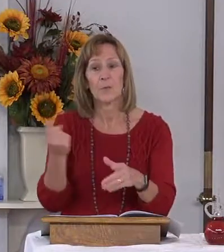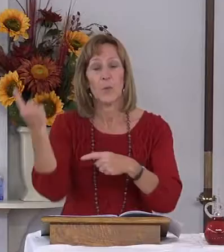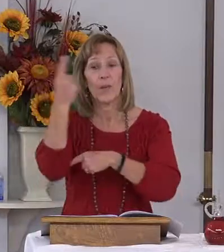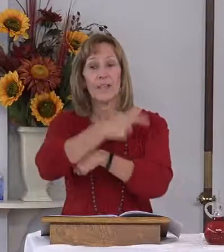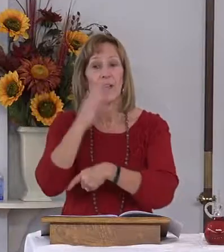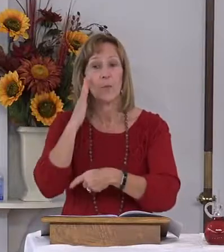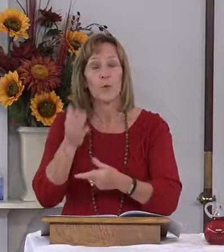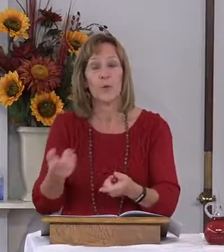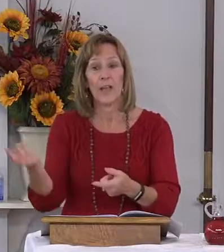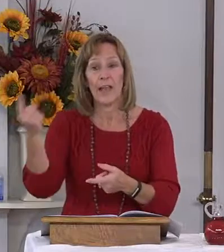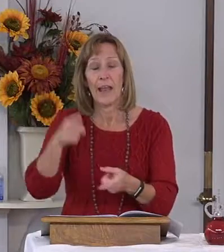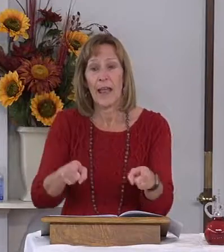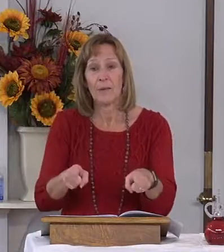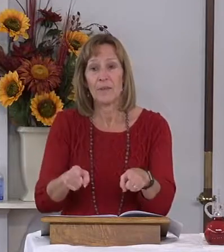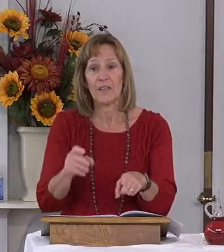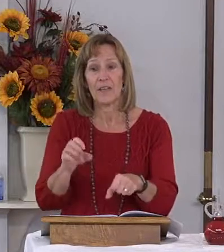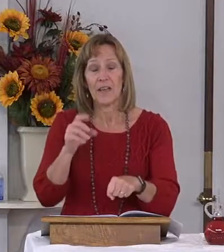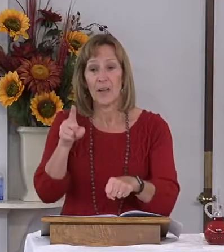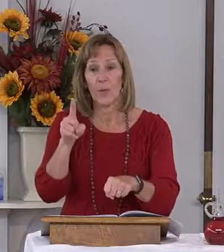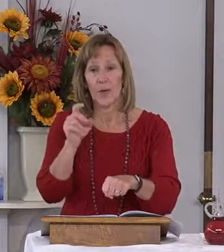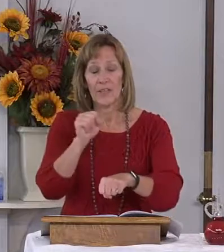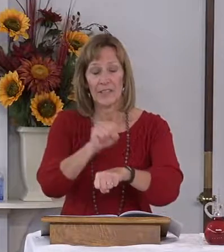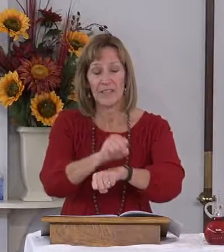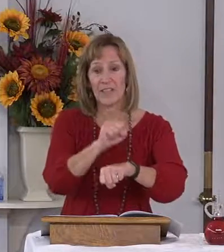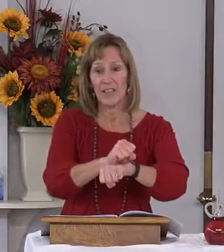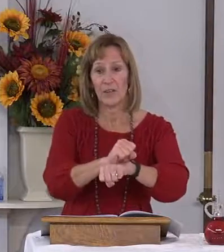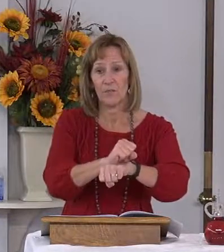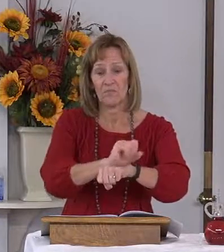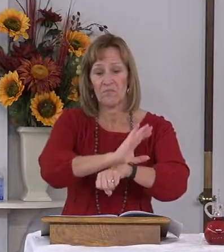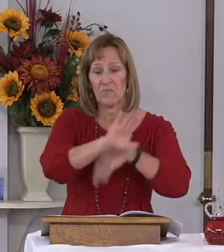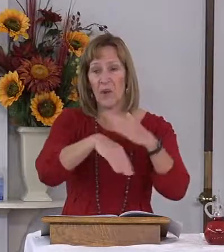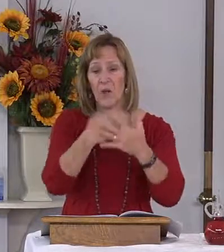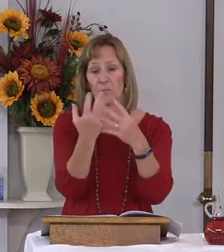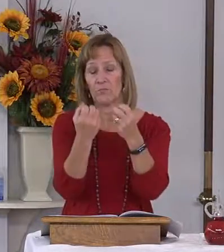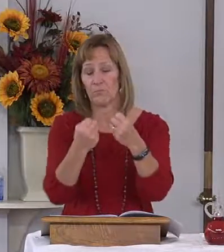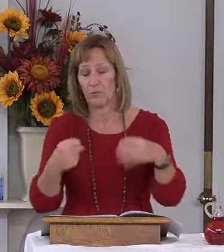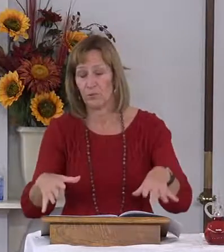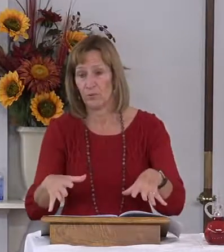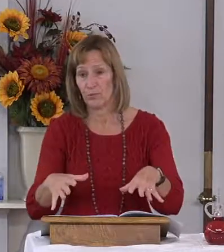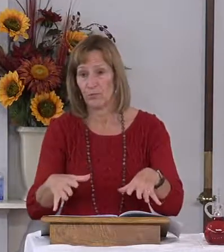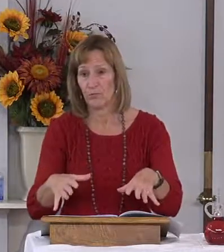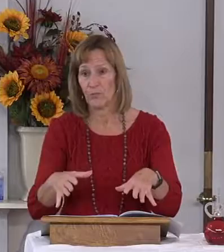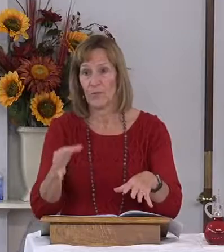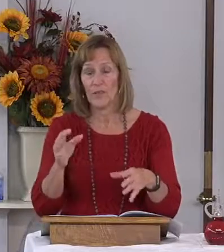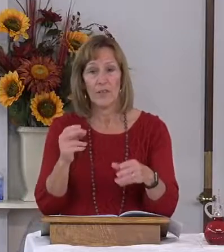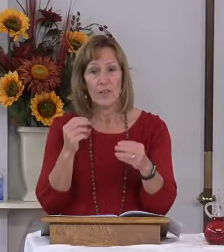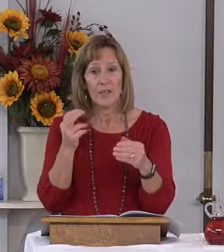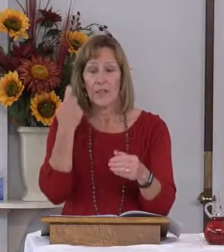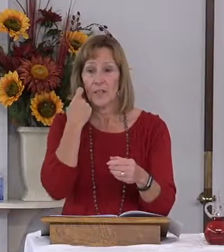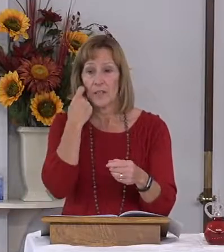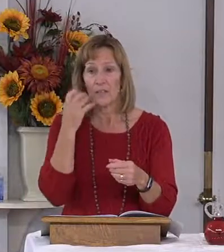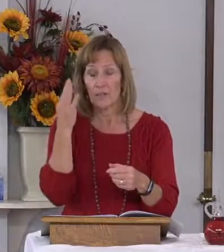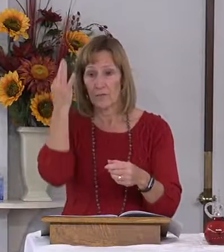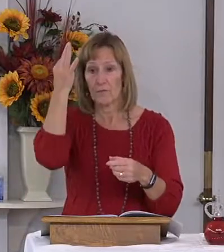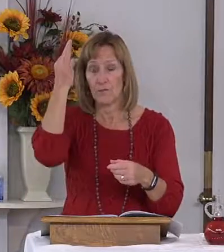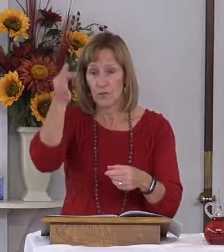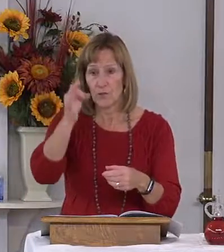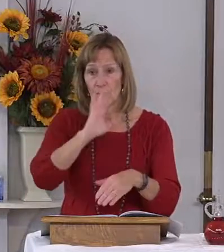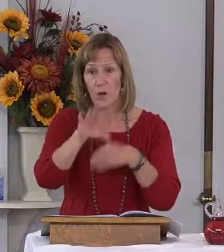not one stone will be left upon another. He speaks of a time not far off when the entire temple in all